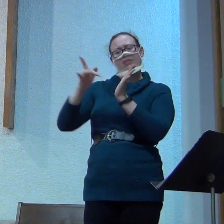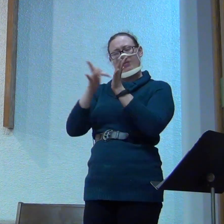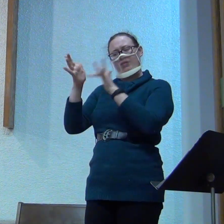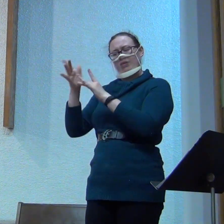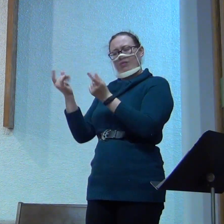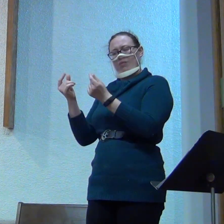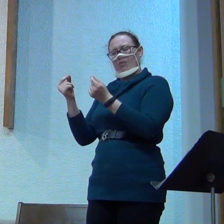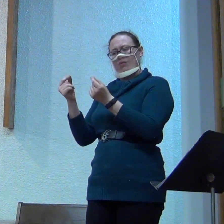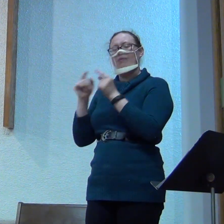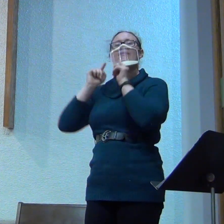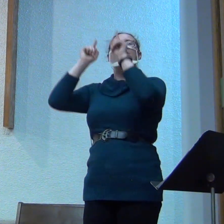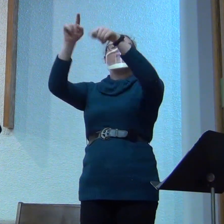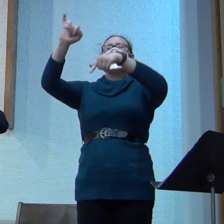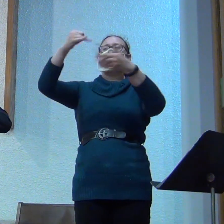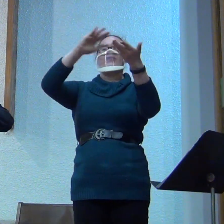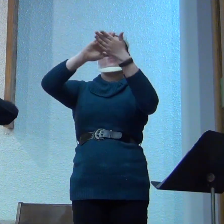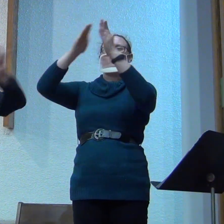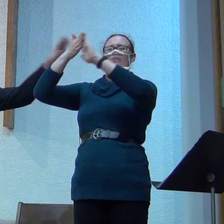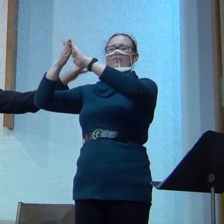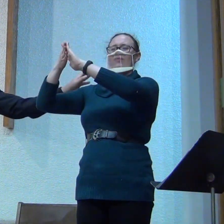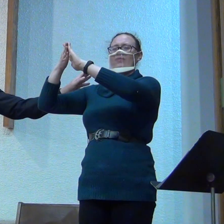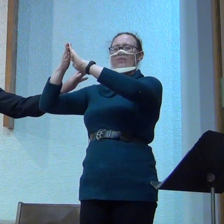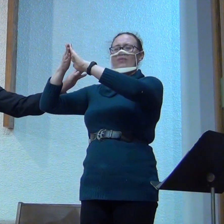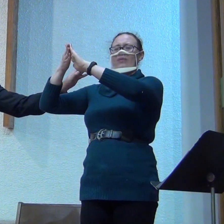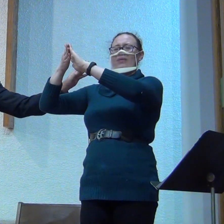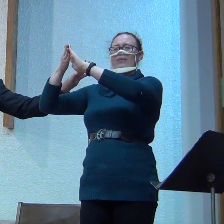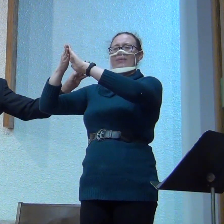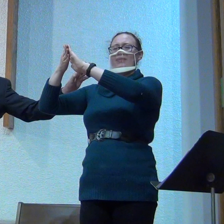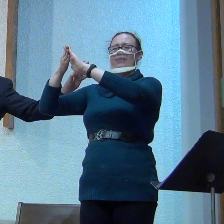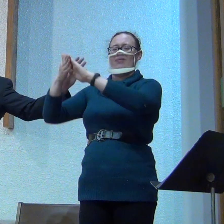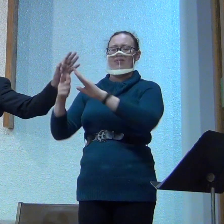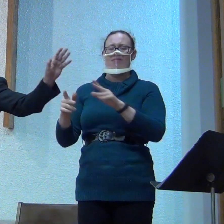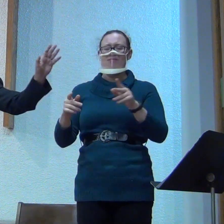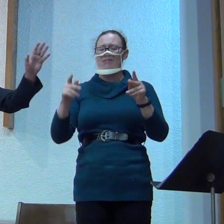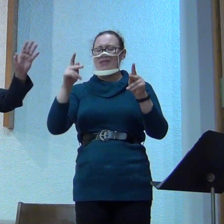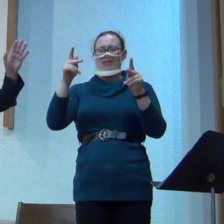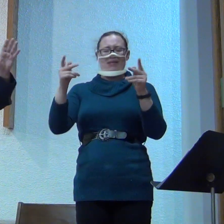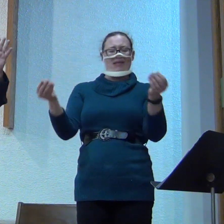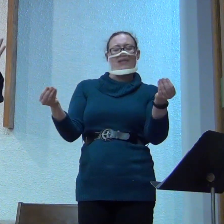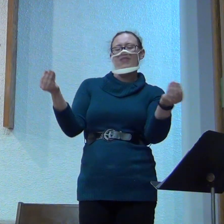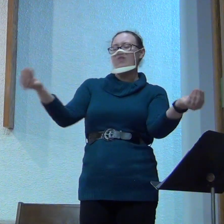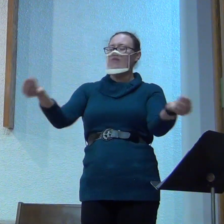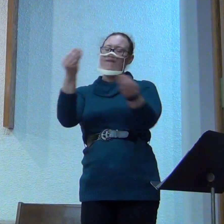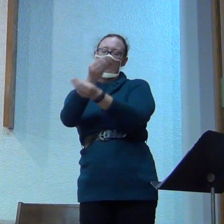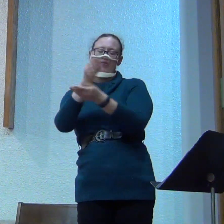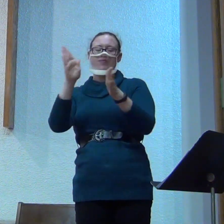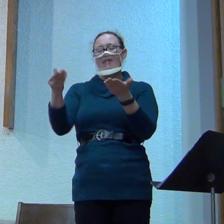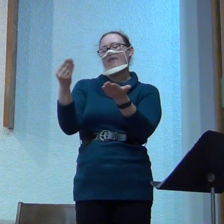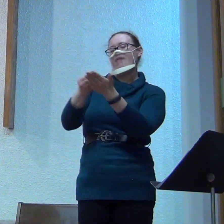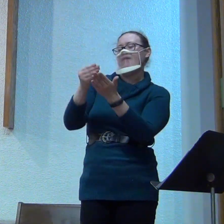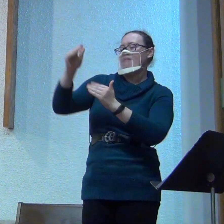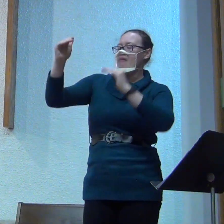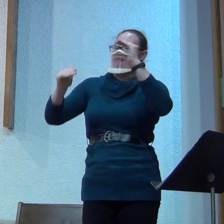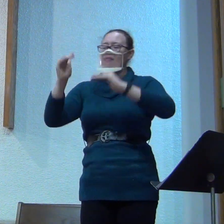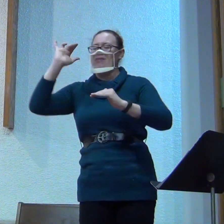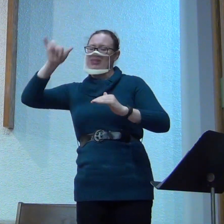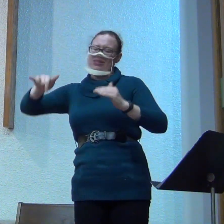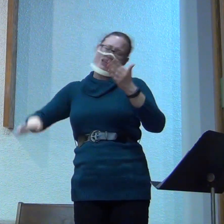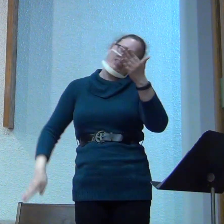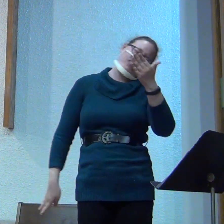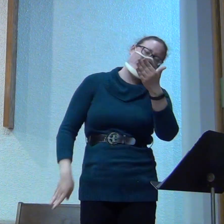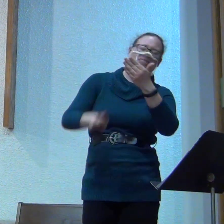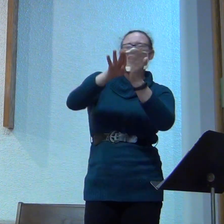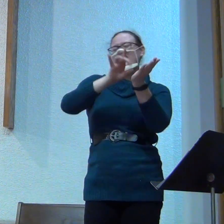do? He went to Jerusalem and kicked out the money changers and the merchants in the temple. Now that's a splashy